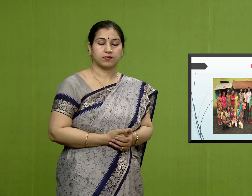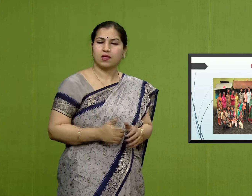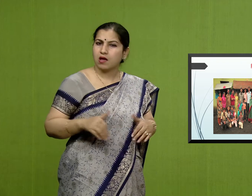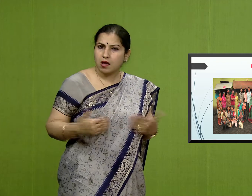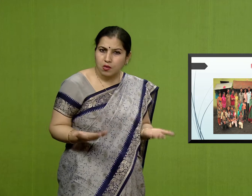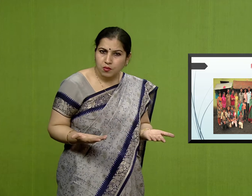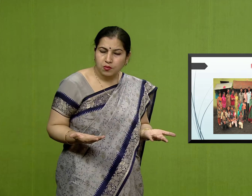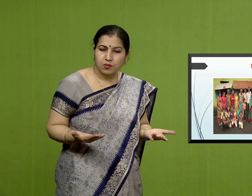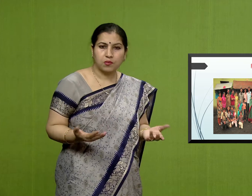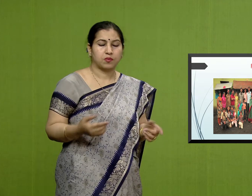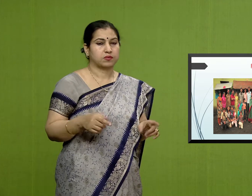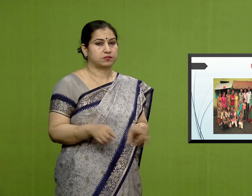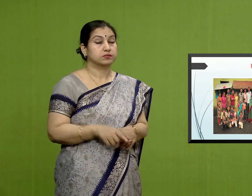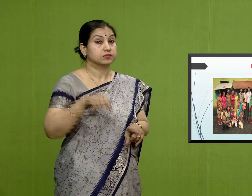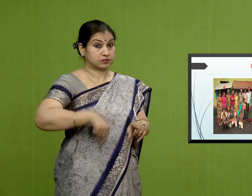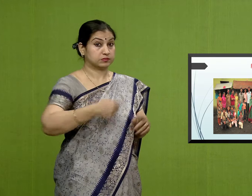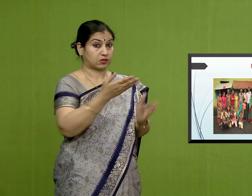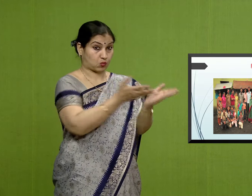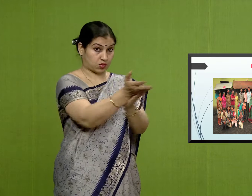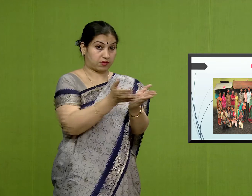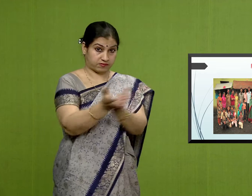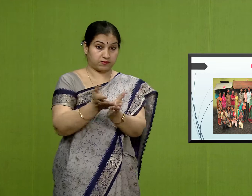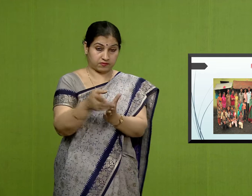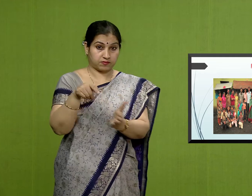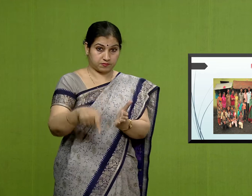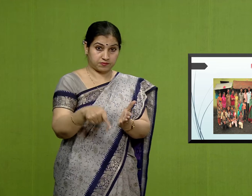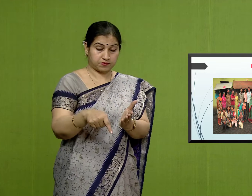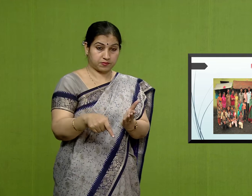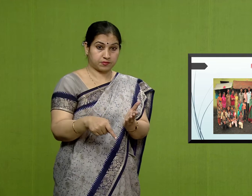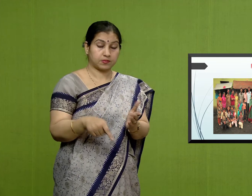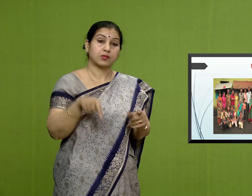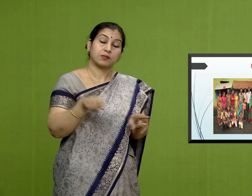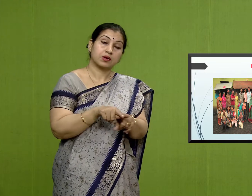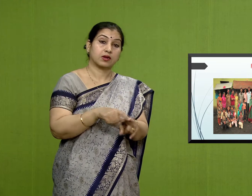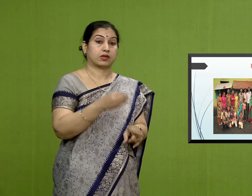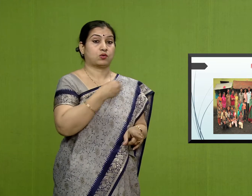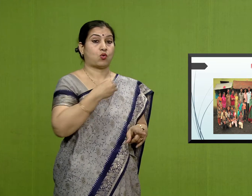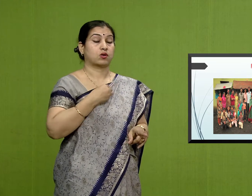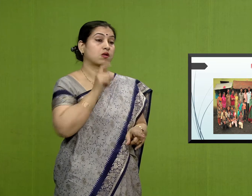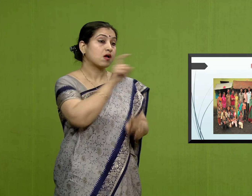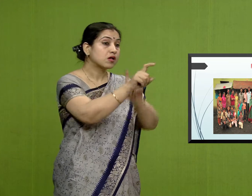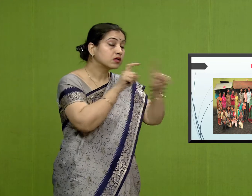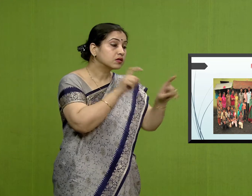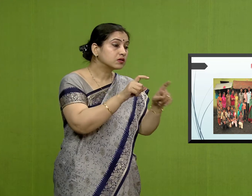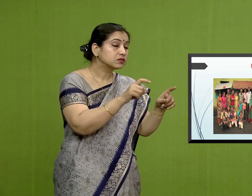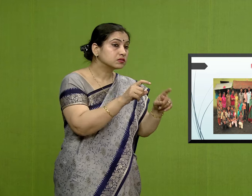However, these methods should be used under medical supervision to